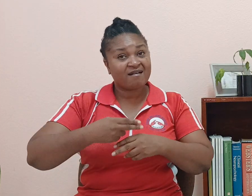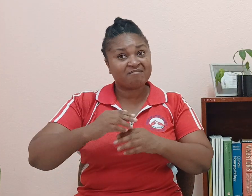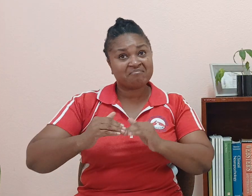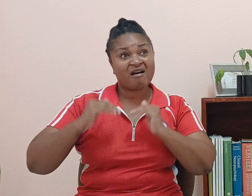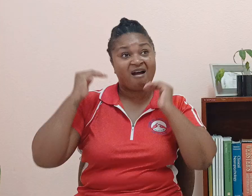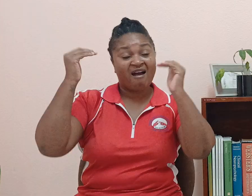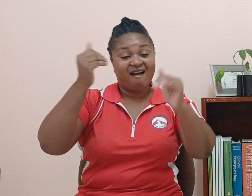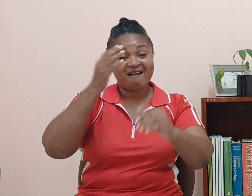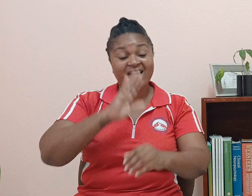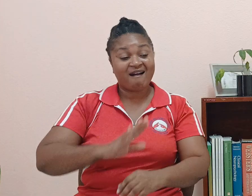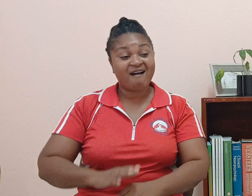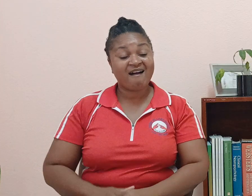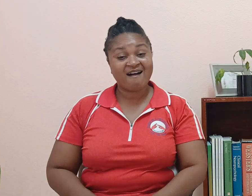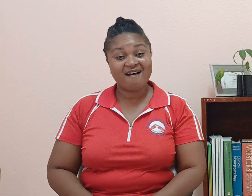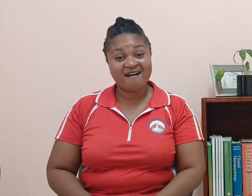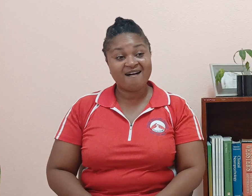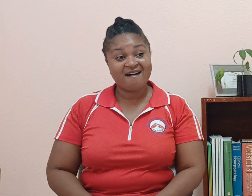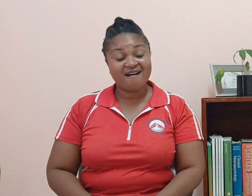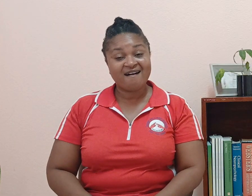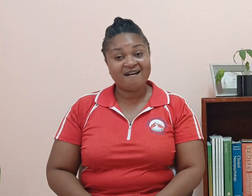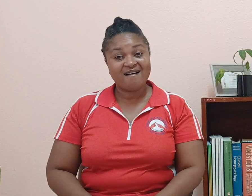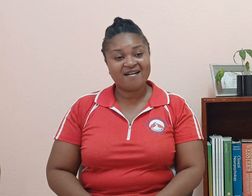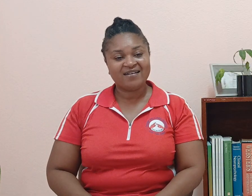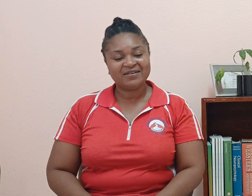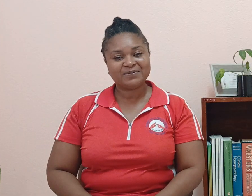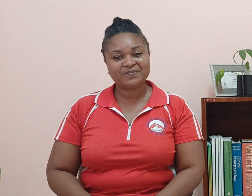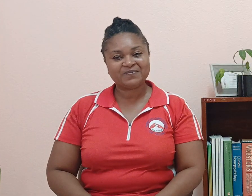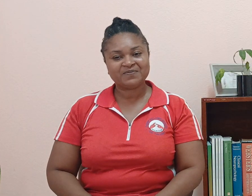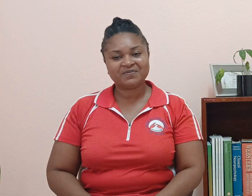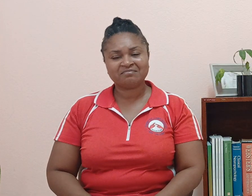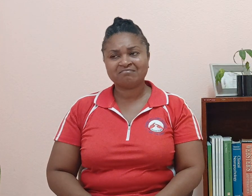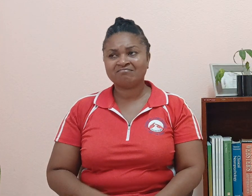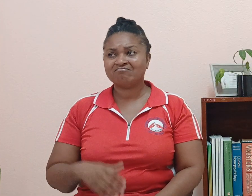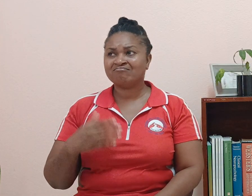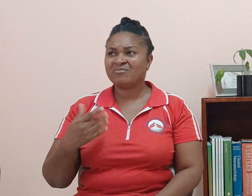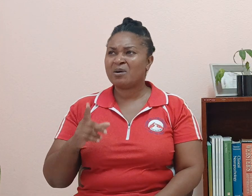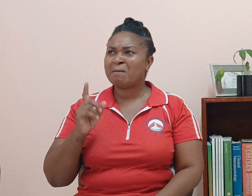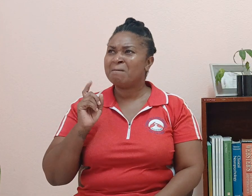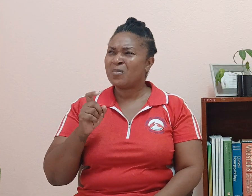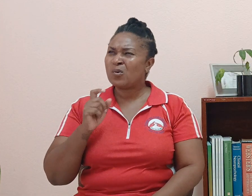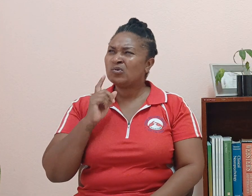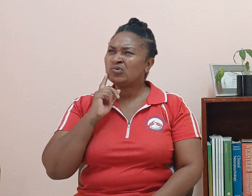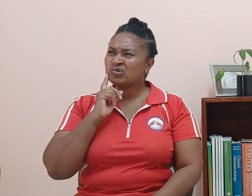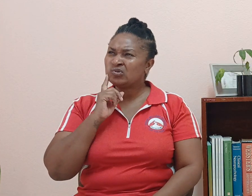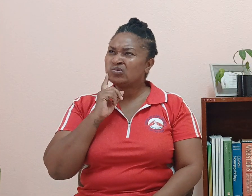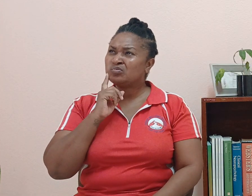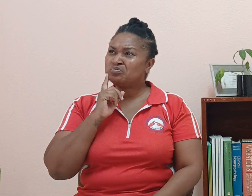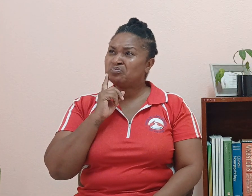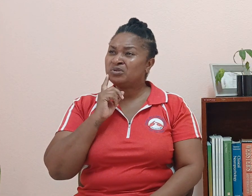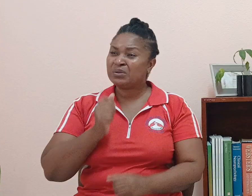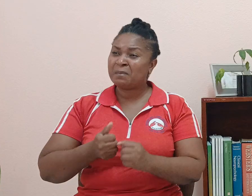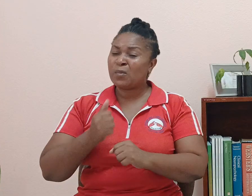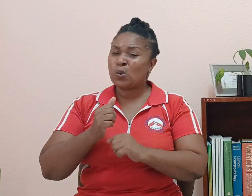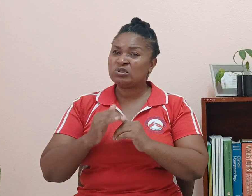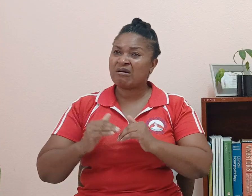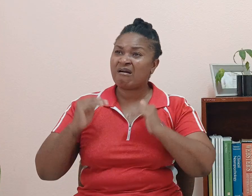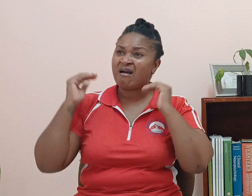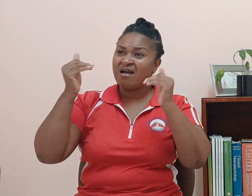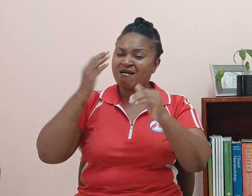He saw that it could only be the Most High God who could help these young men to survive